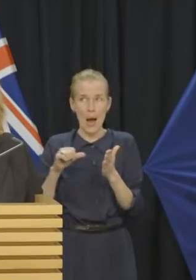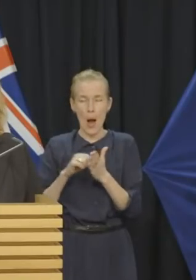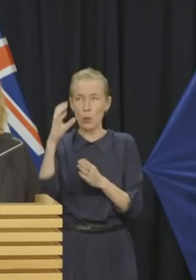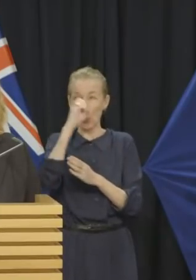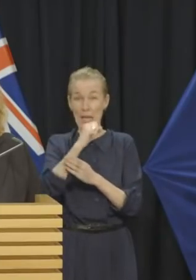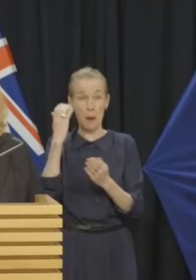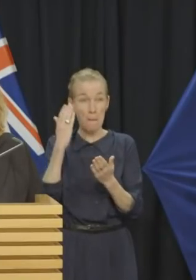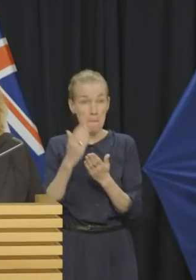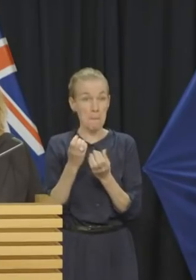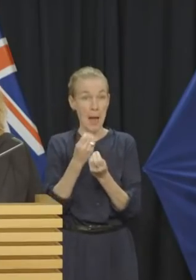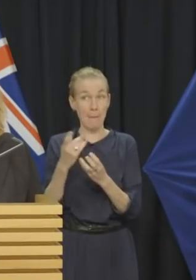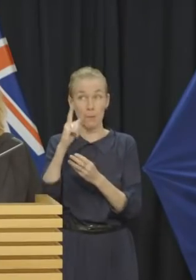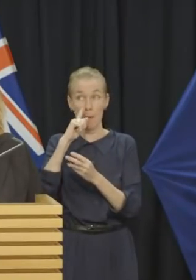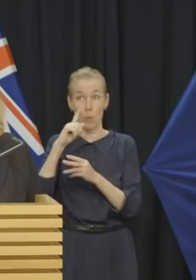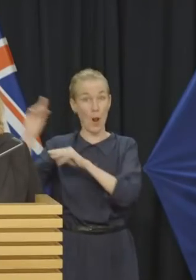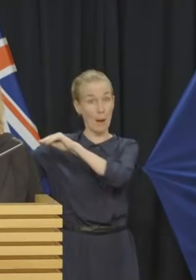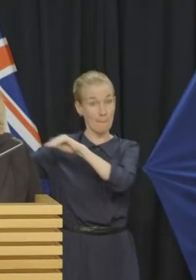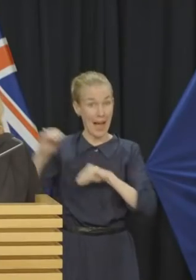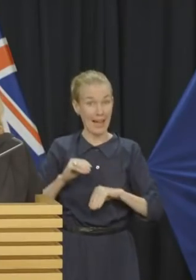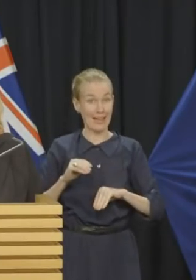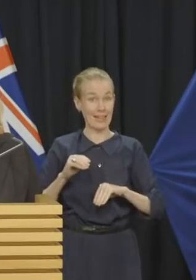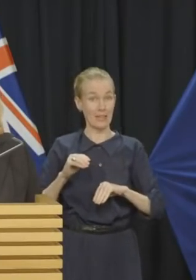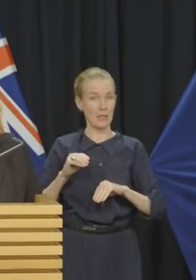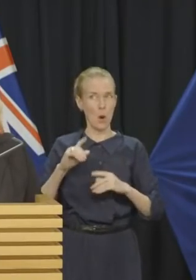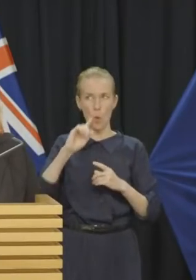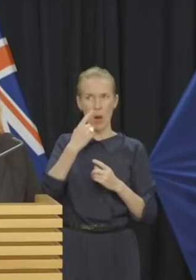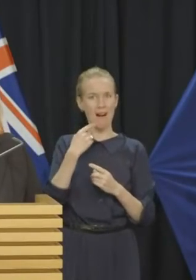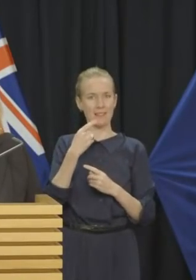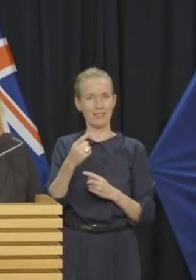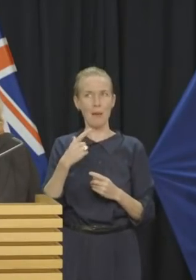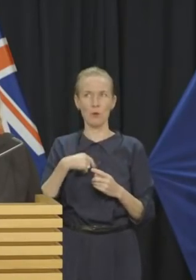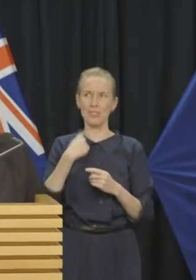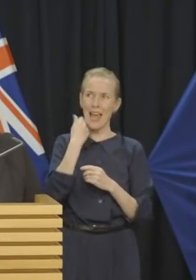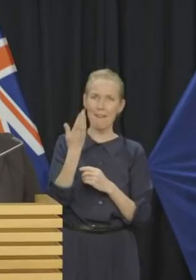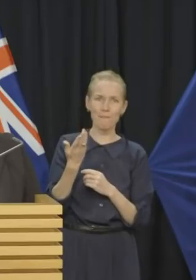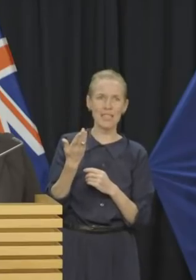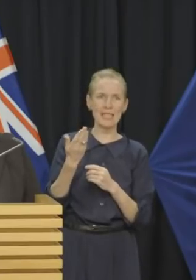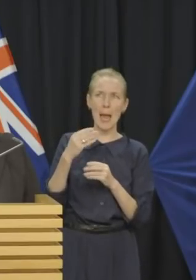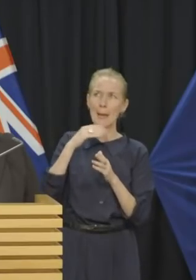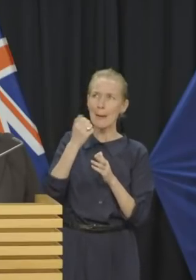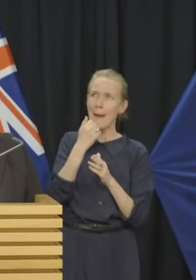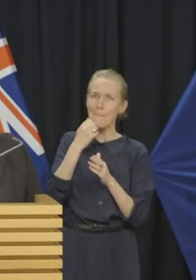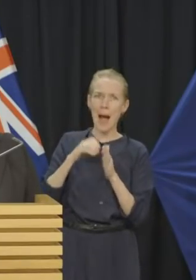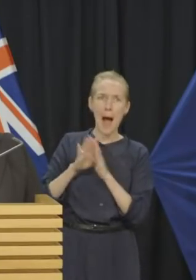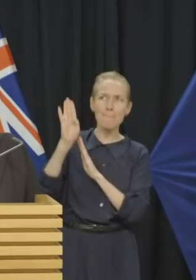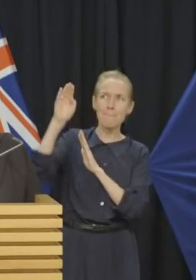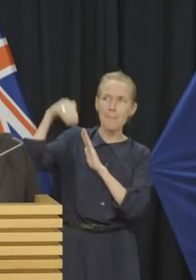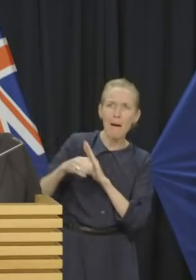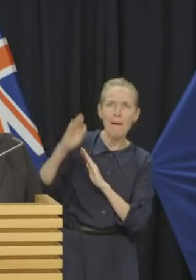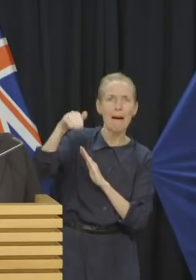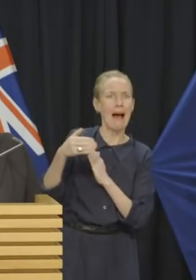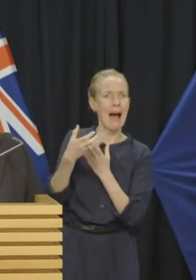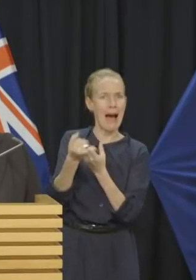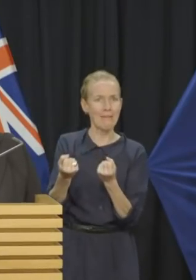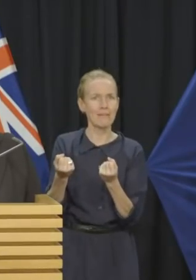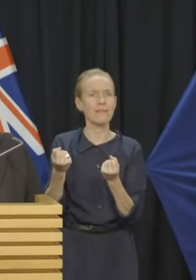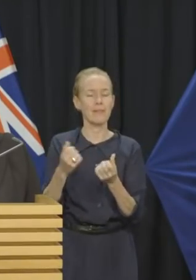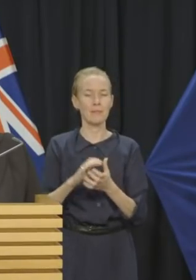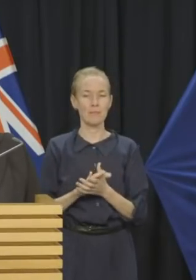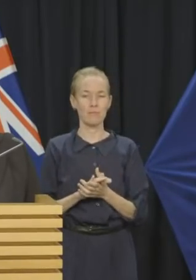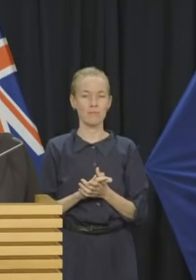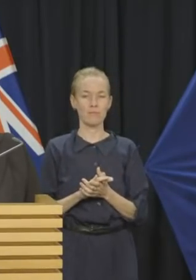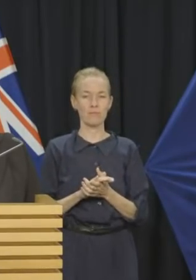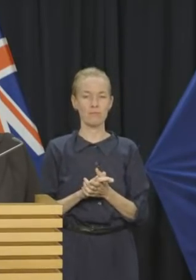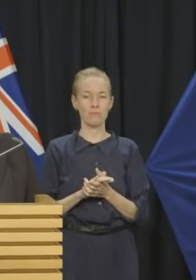choices is particularly difficult at the moment because things change on a daily basis. What problem is this trying to fix? Because you're talking $9